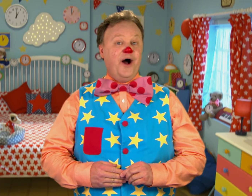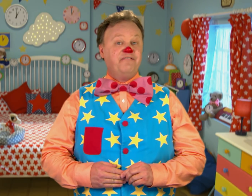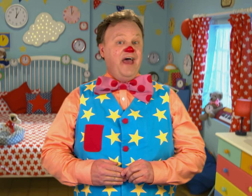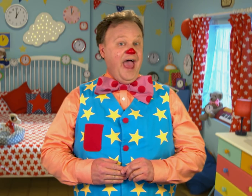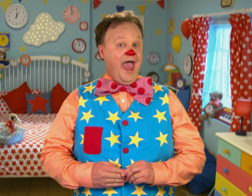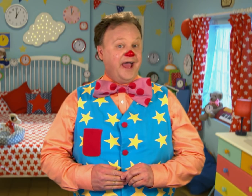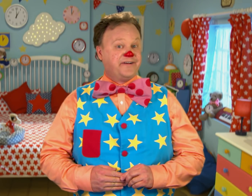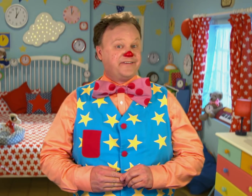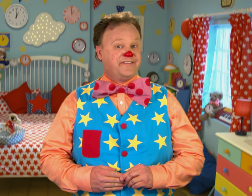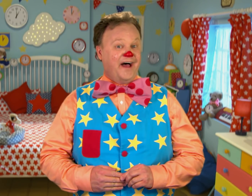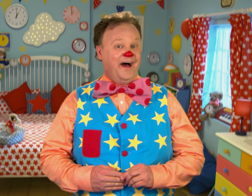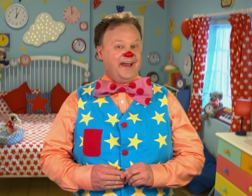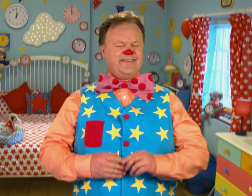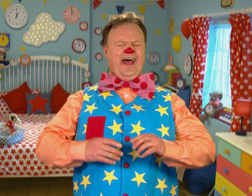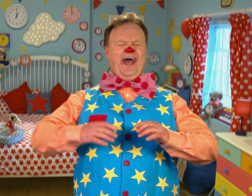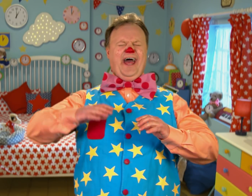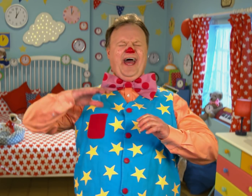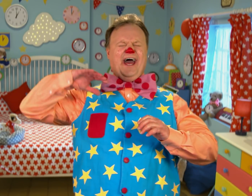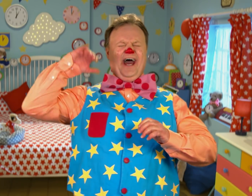of exercise.